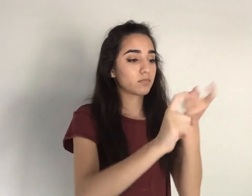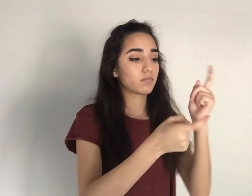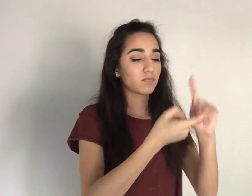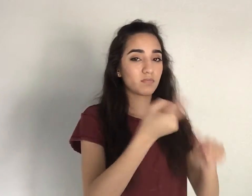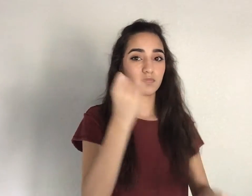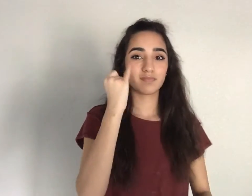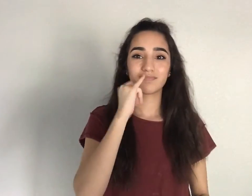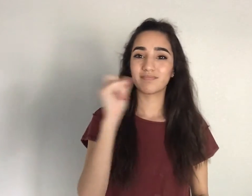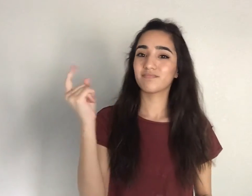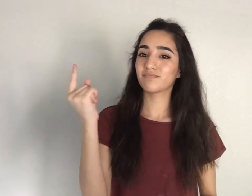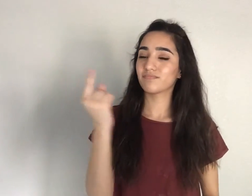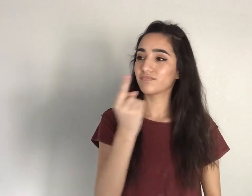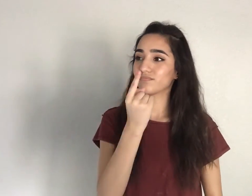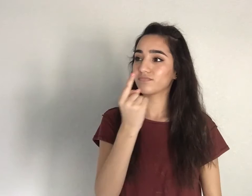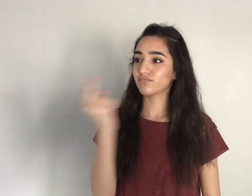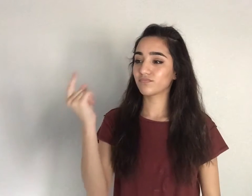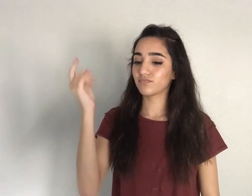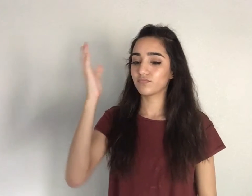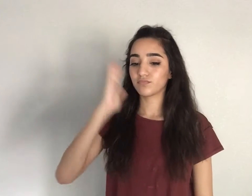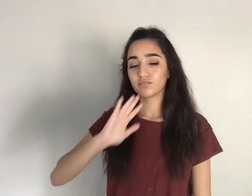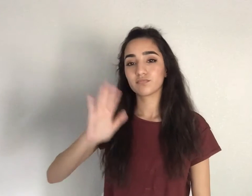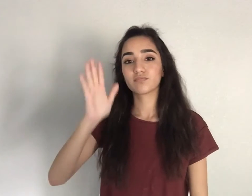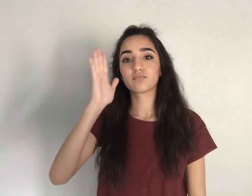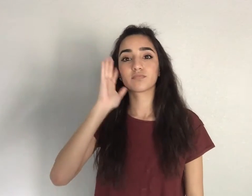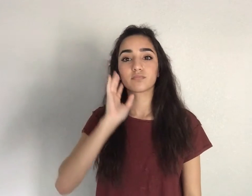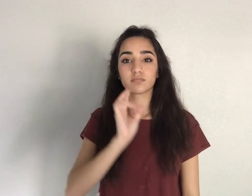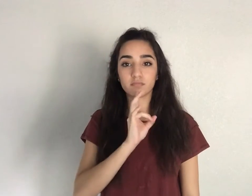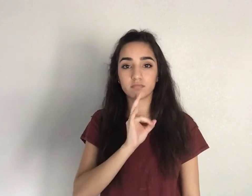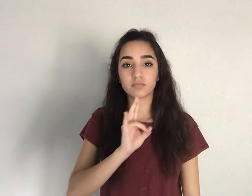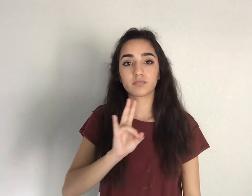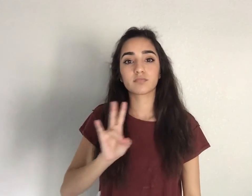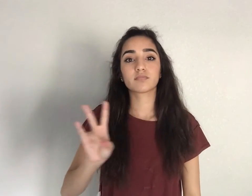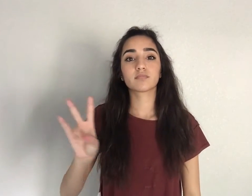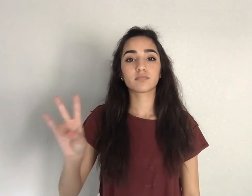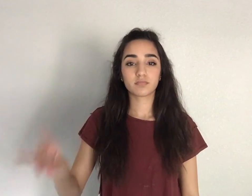yourself some friends or you'll be lonely. Once I was 7 years old.